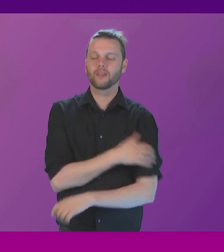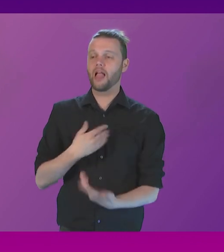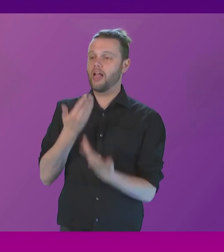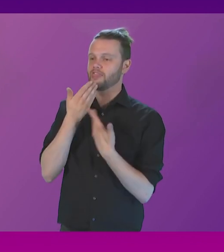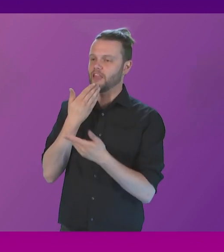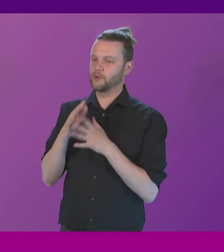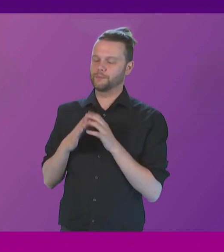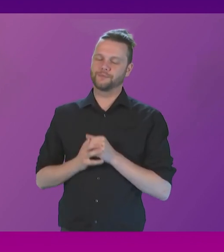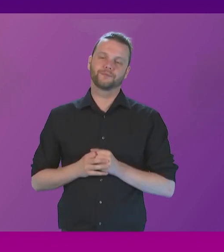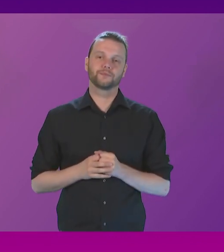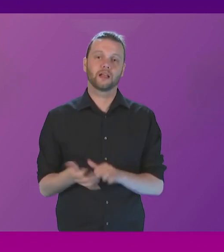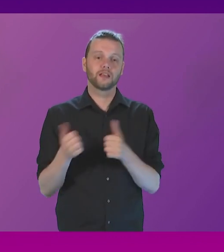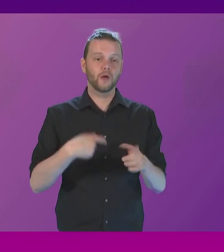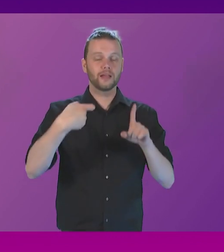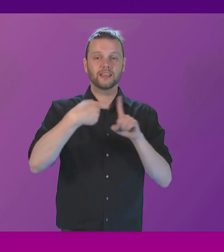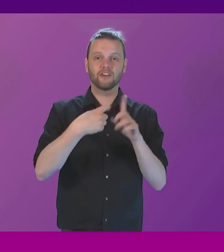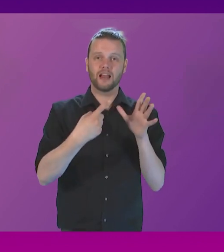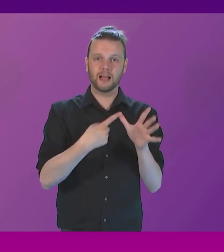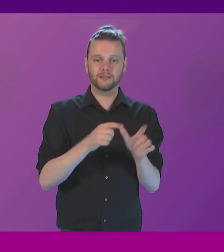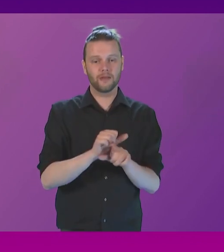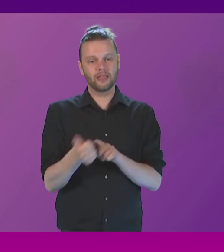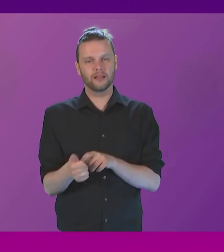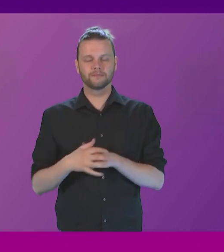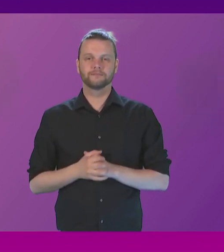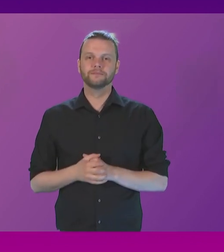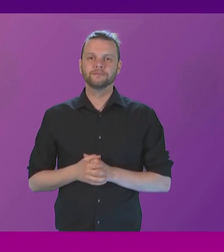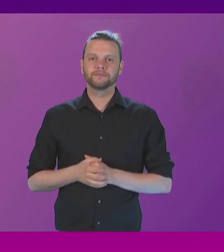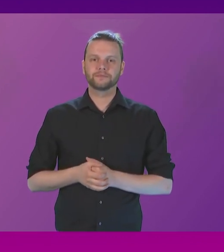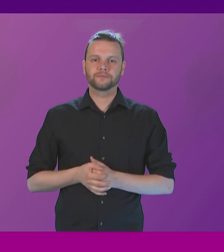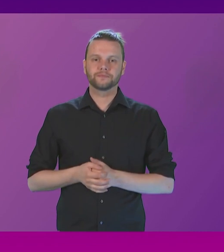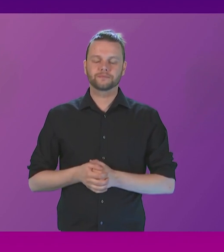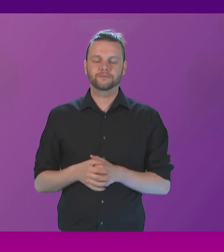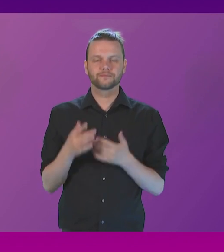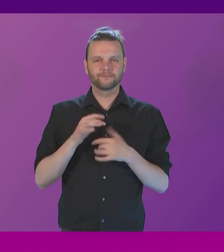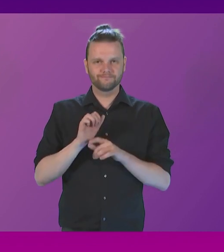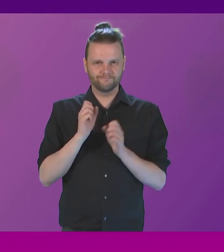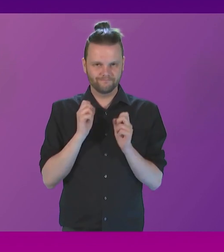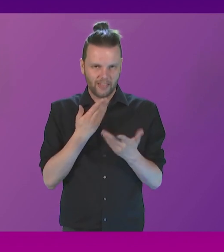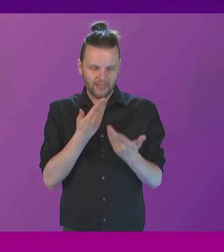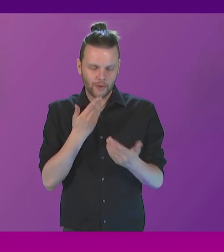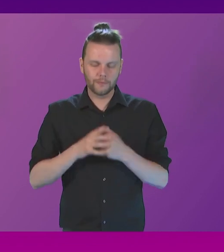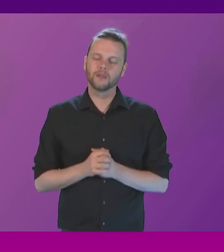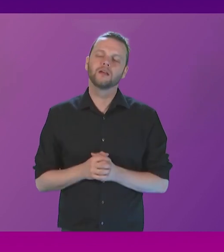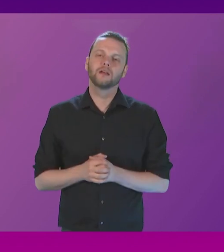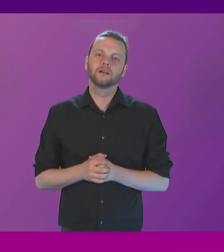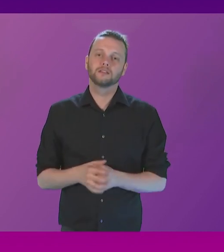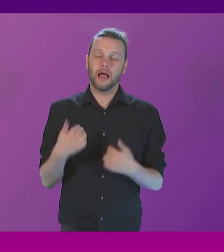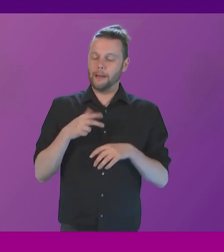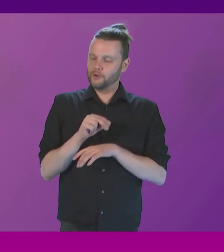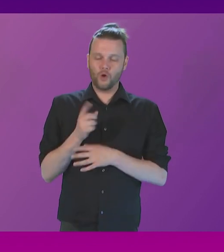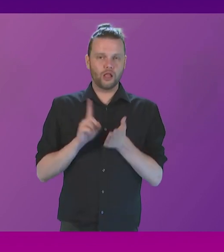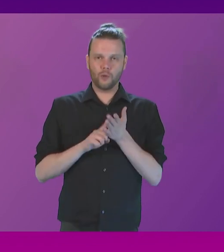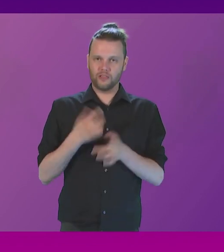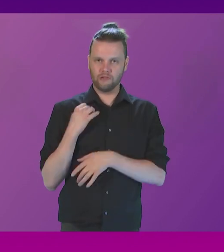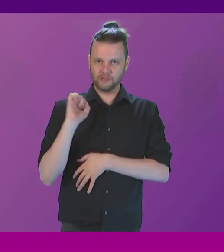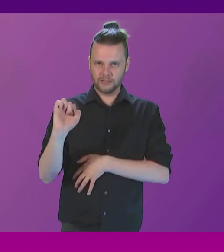you, Ms Beely. And I now call Karen Adam to be followed by Sanjus Kohani. Ms Adam. Thank you, President Officer. And while I am not a Lothian representative,